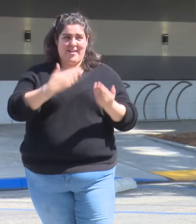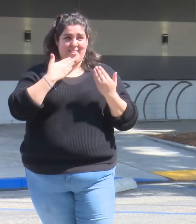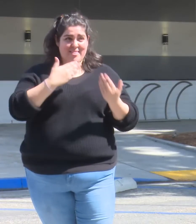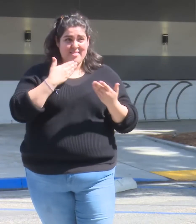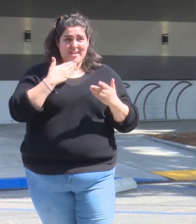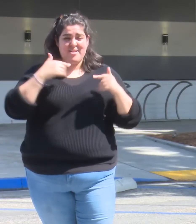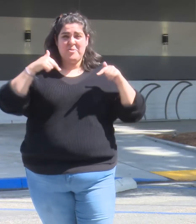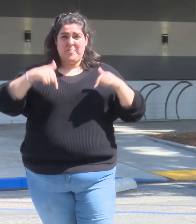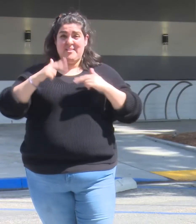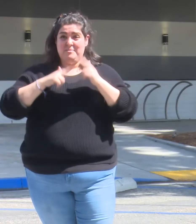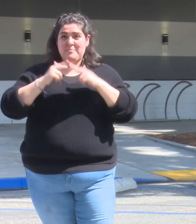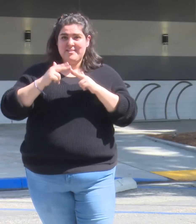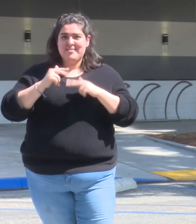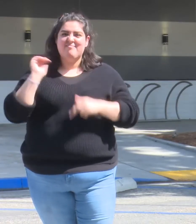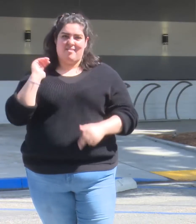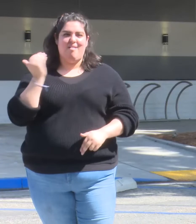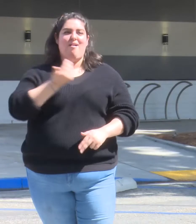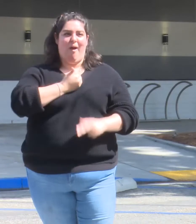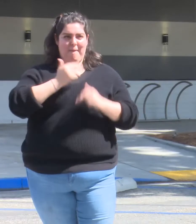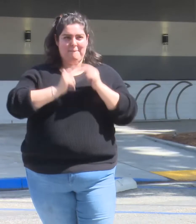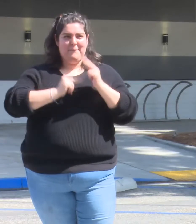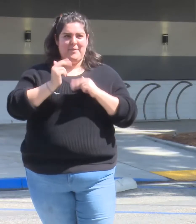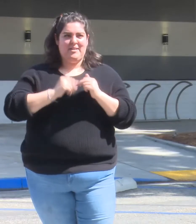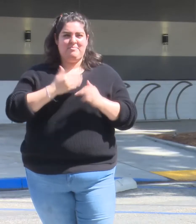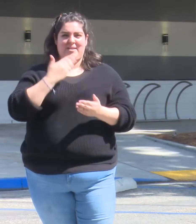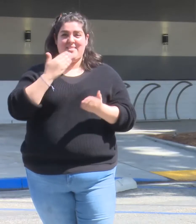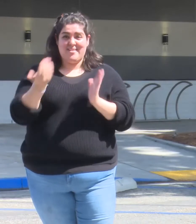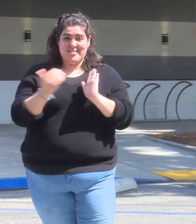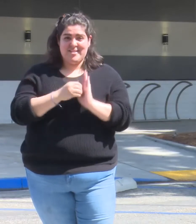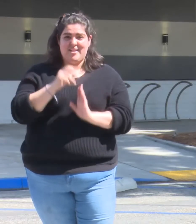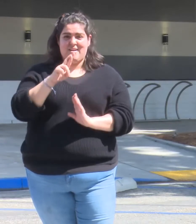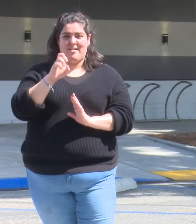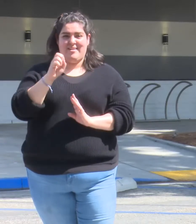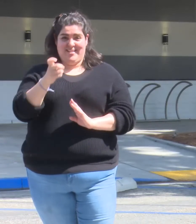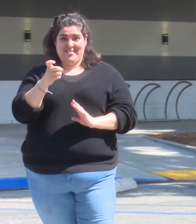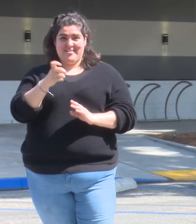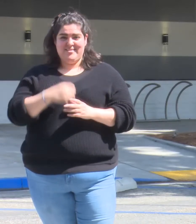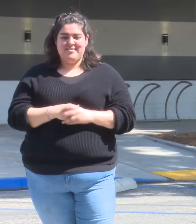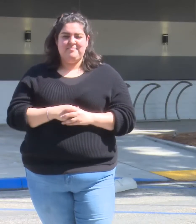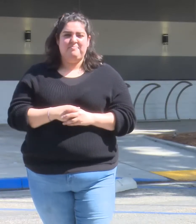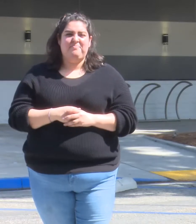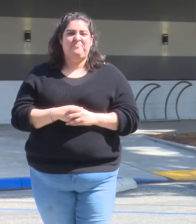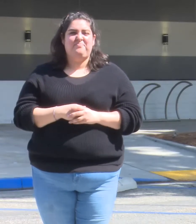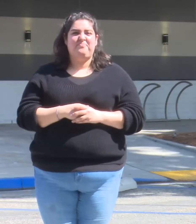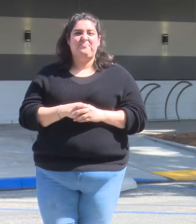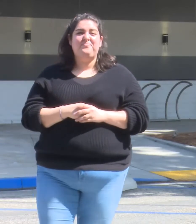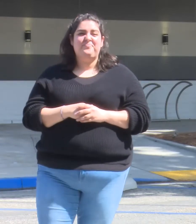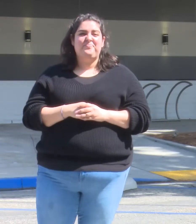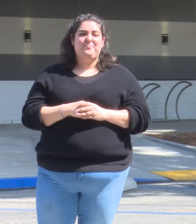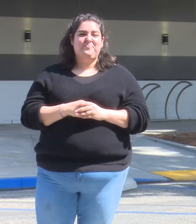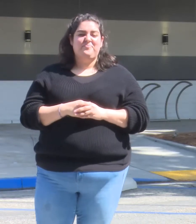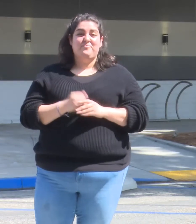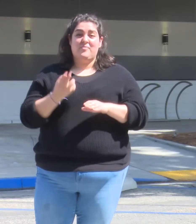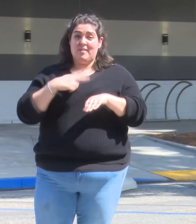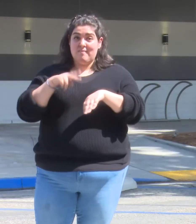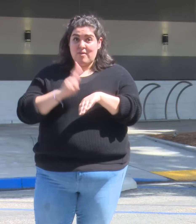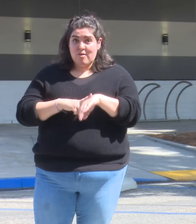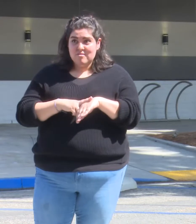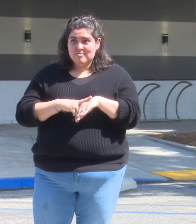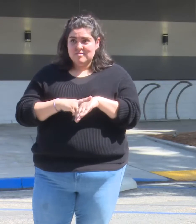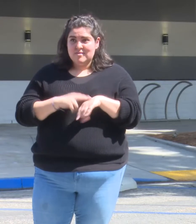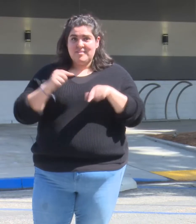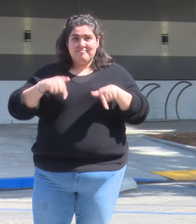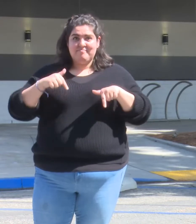building is our building. And thanks again, Rex. Of course, none of this